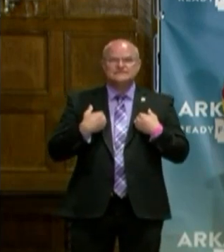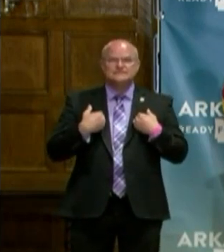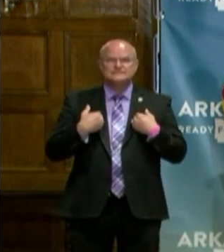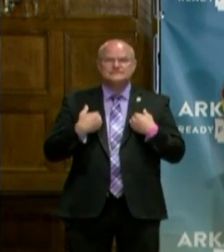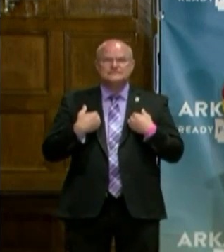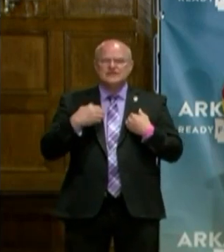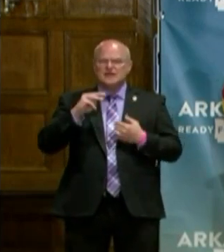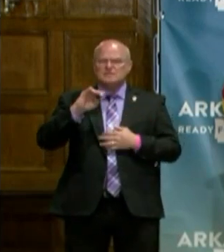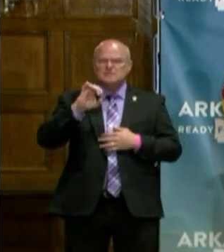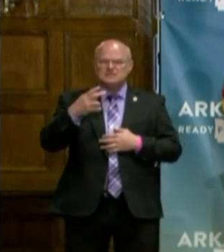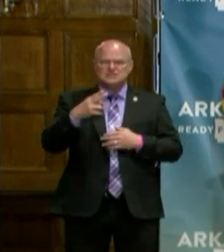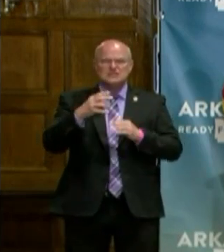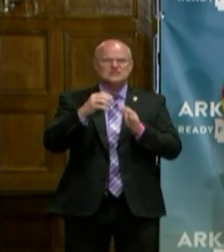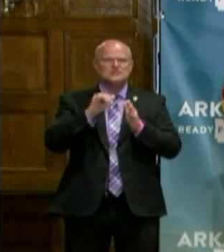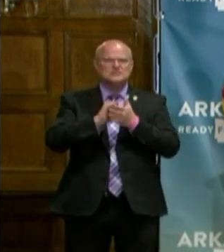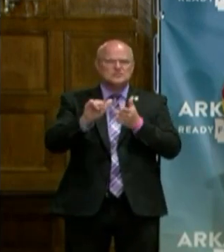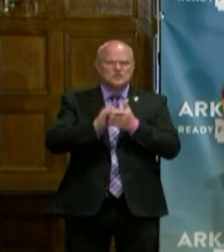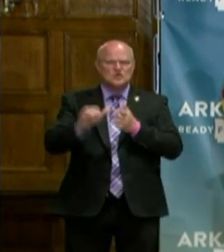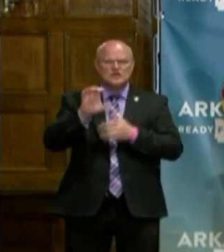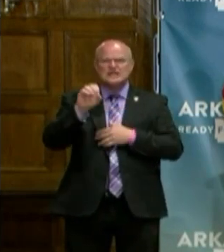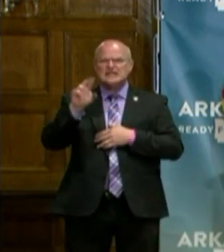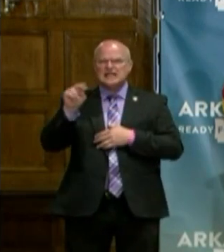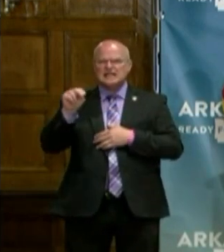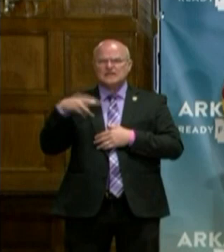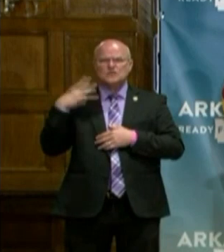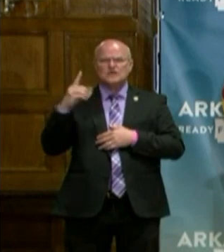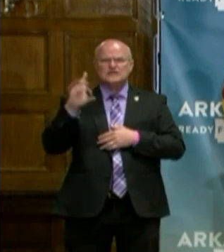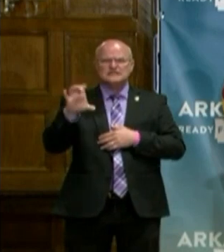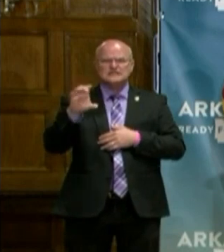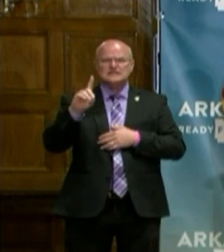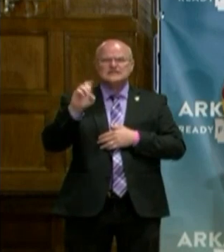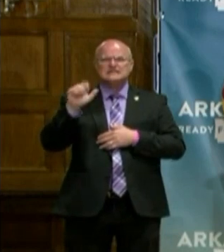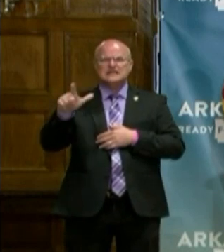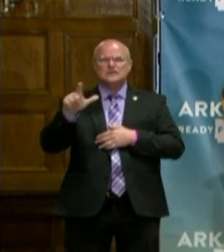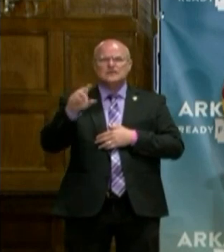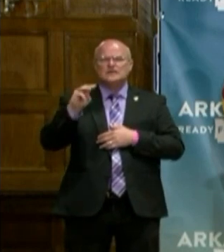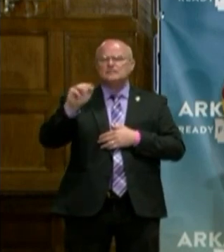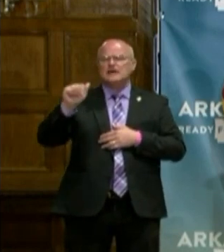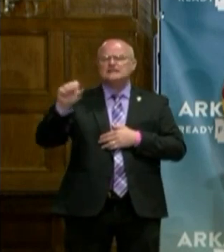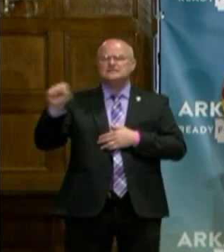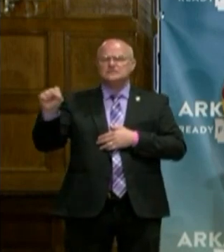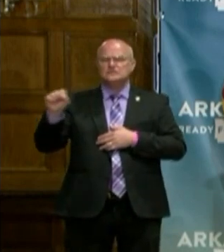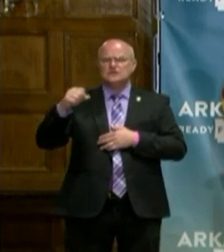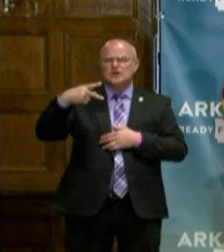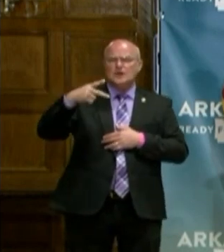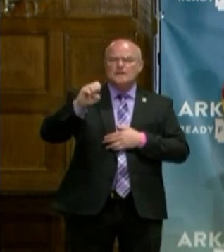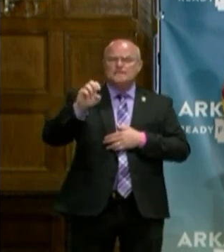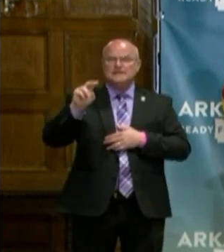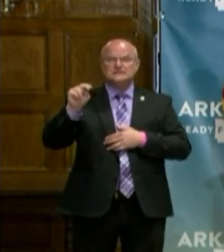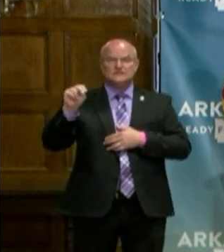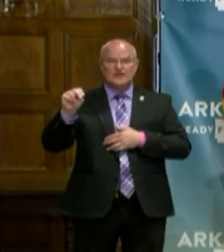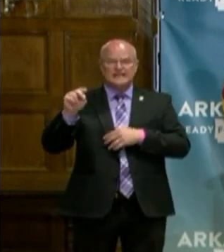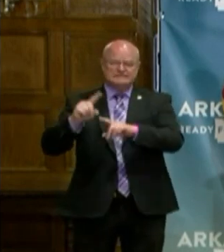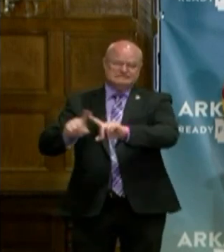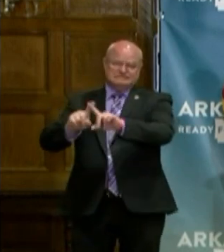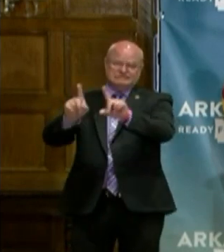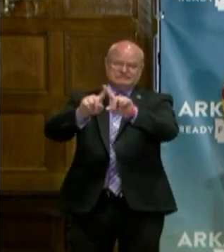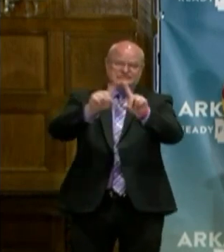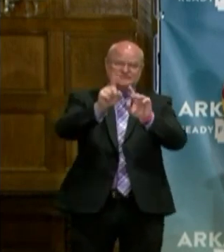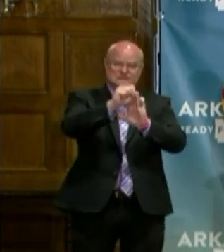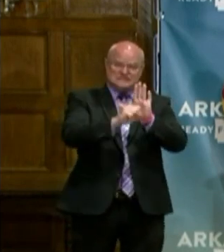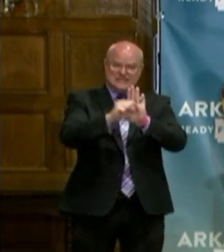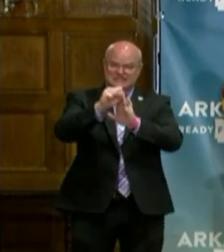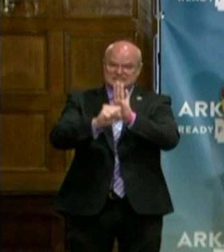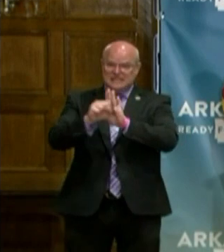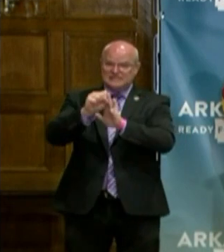think it's Michigan, New York, Connecticut, D.C., Delaware, Massachusetts, Pennsylvania, all different states there,